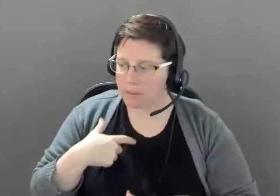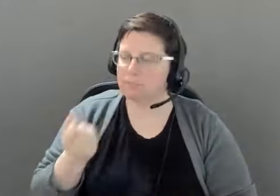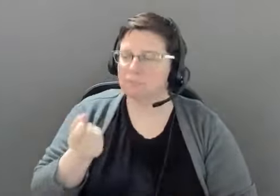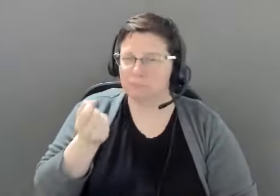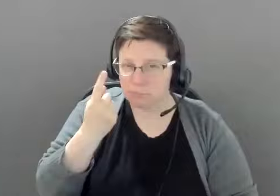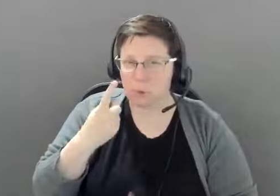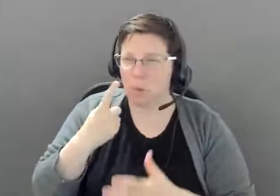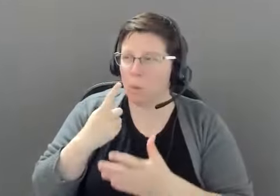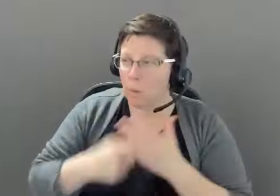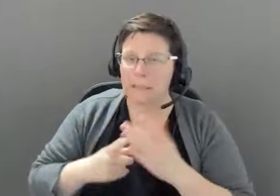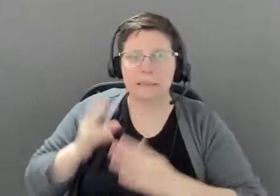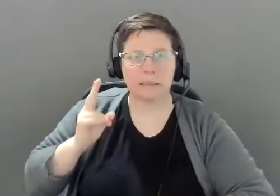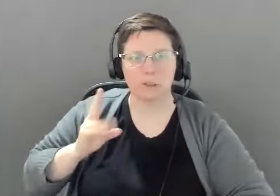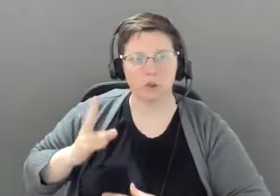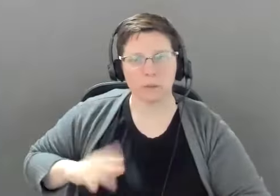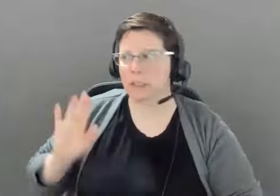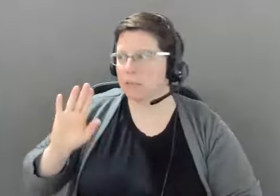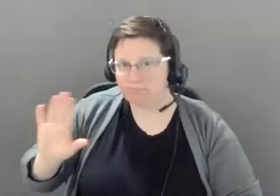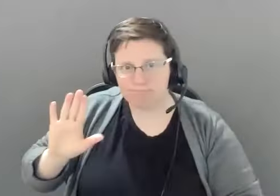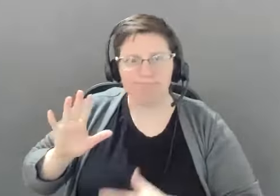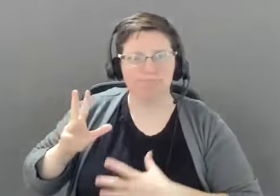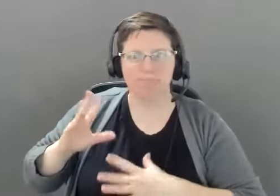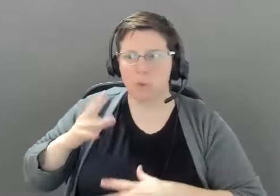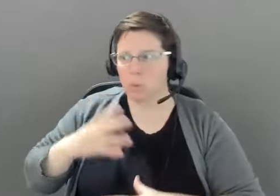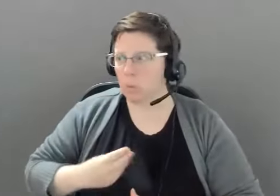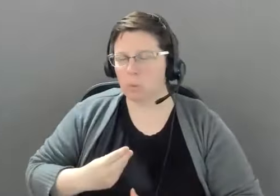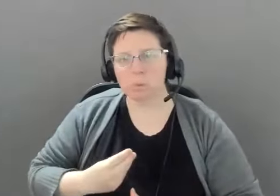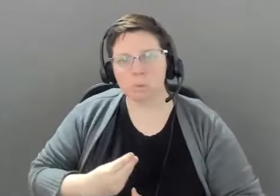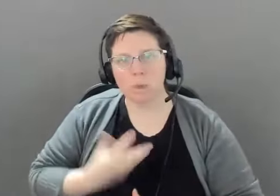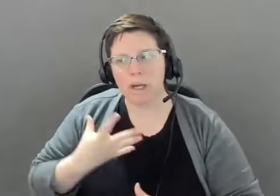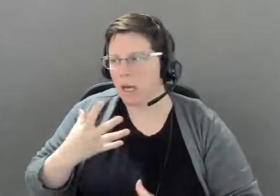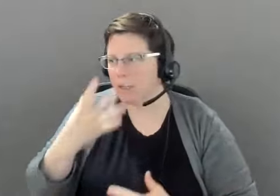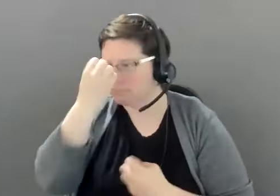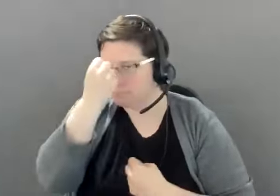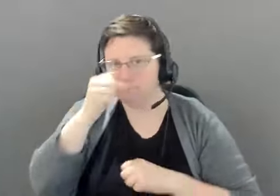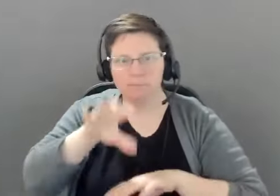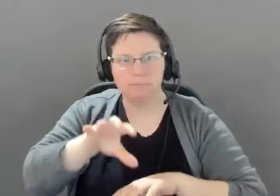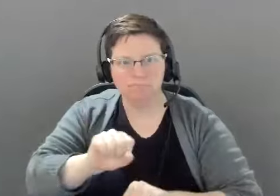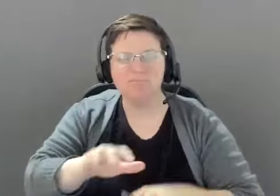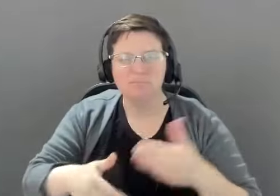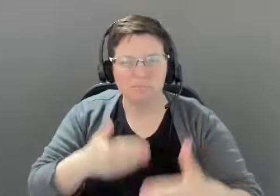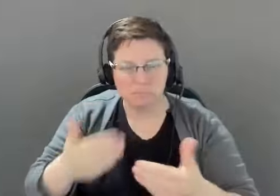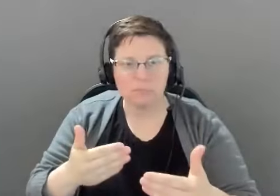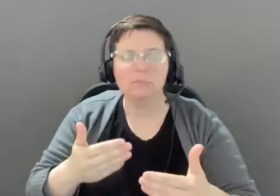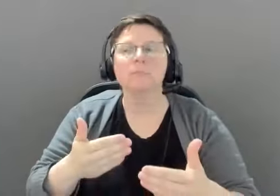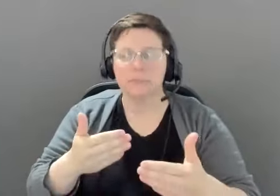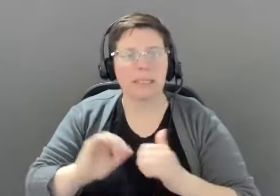that shapes the experiences of GBV among Indigenous peoples. We commit to furthering our work in ways that best